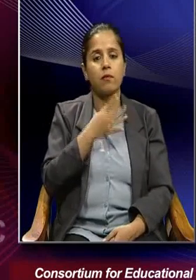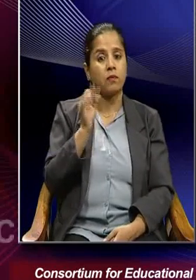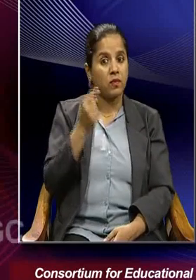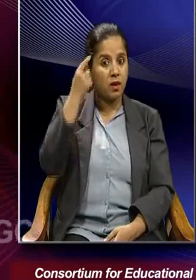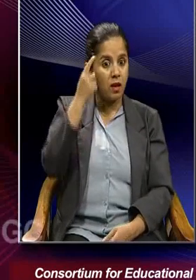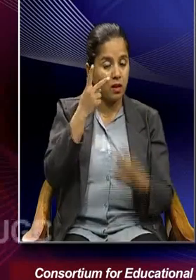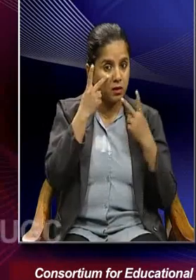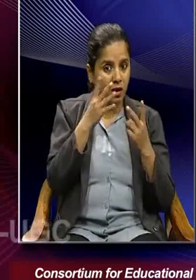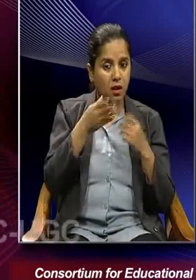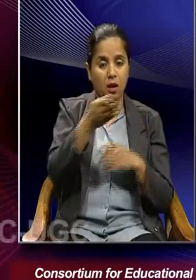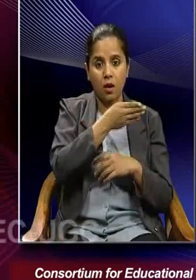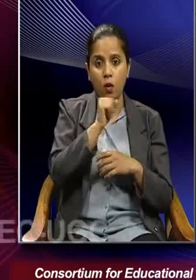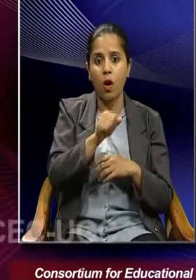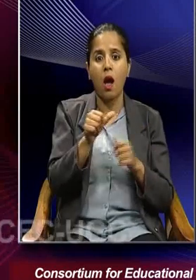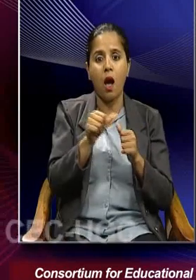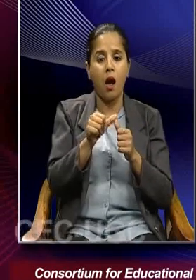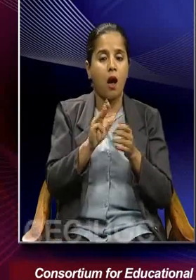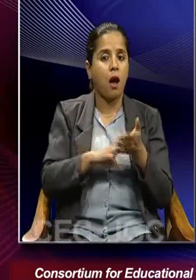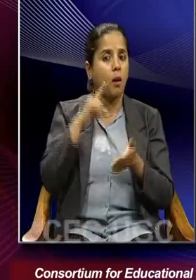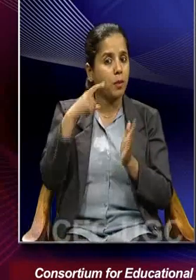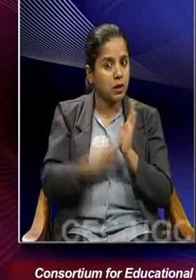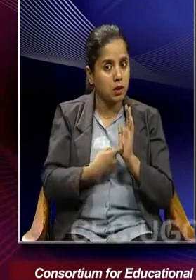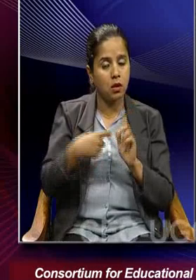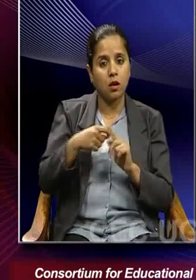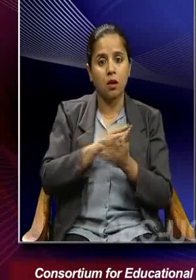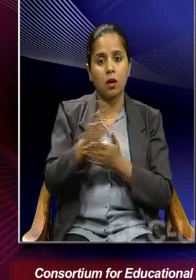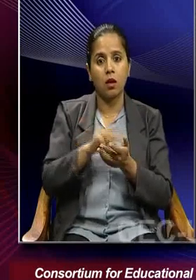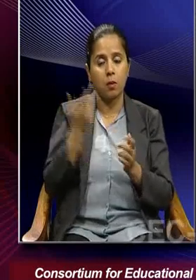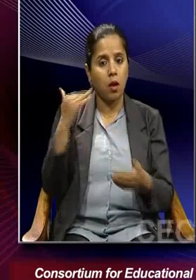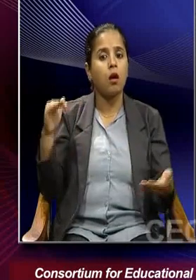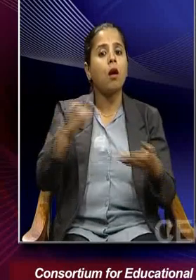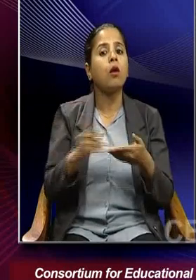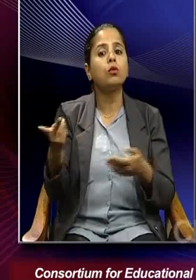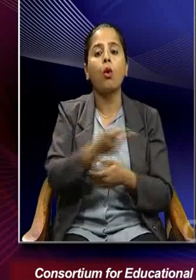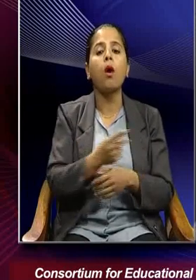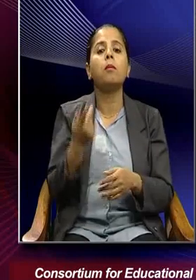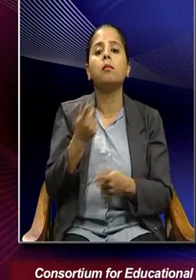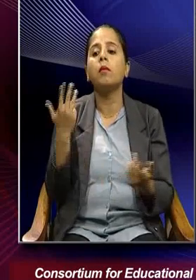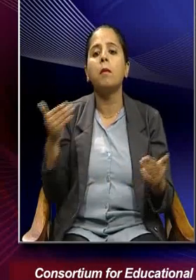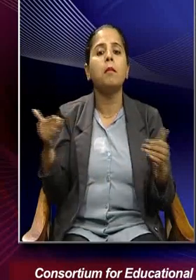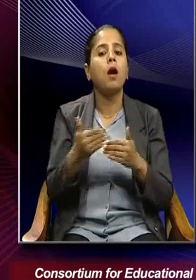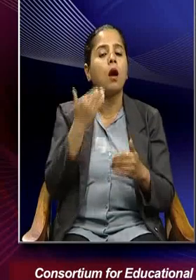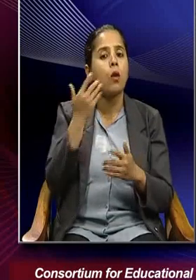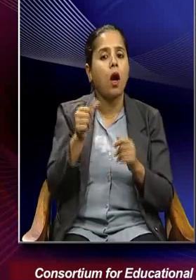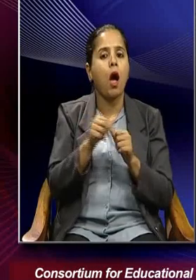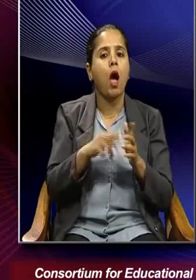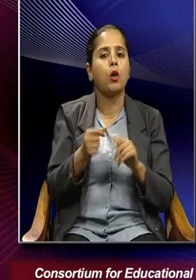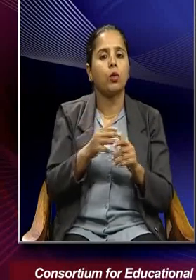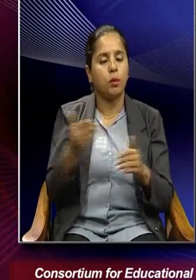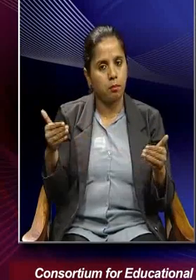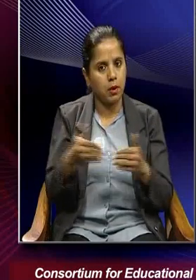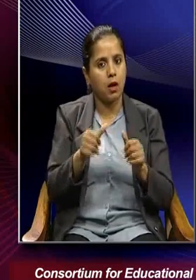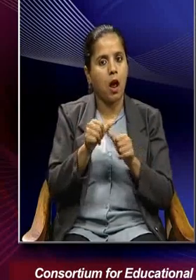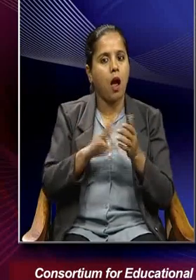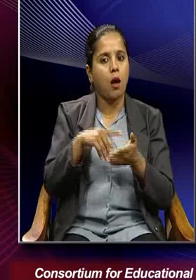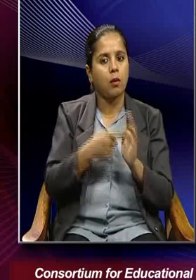that how Amir Khan has also met her, and when Anupam Kher meets Amir Khan,